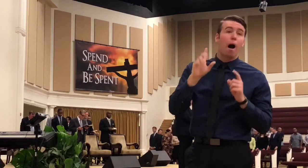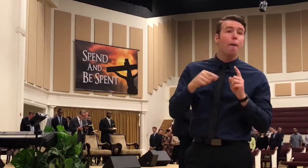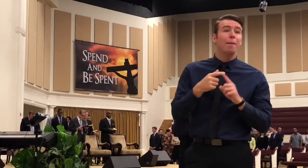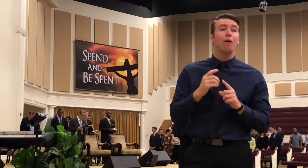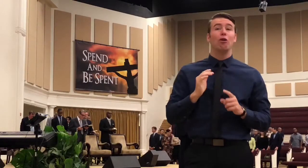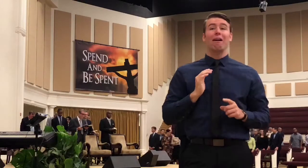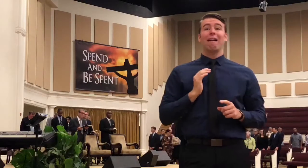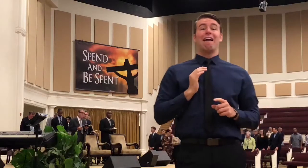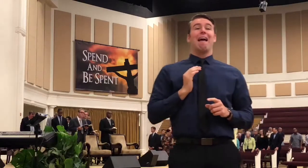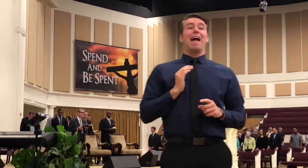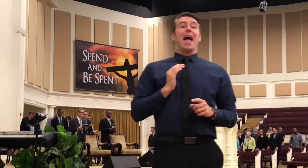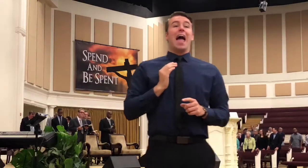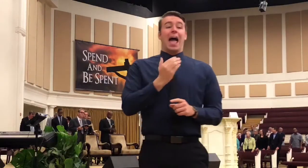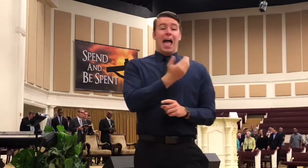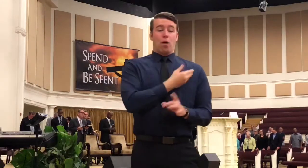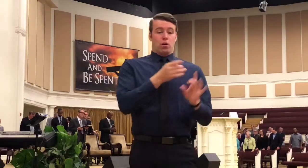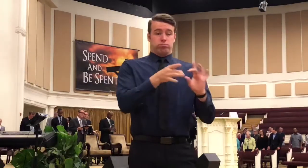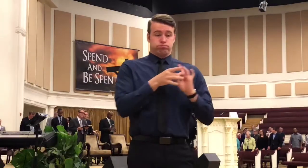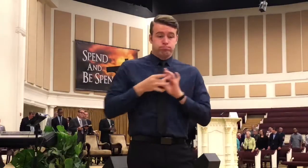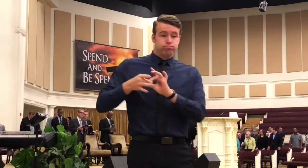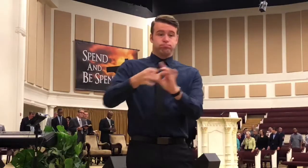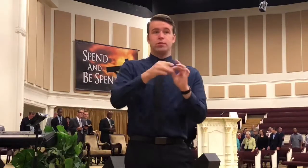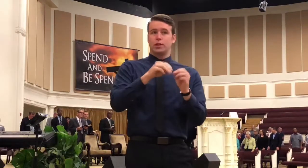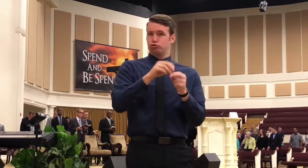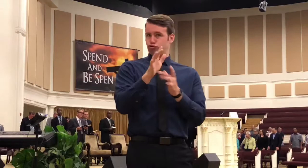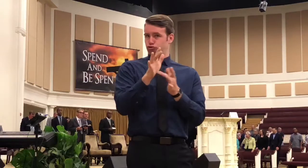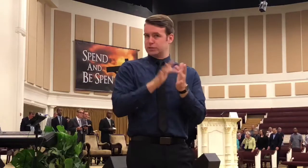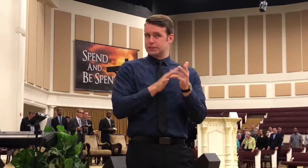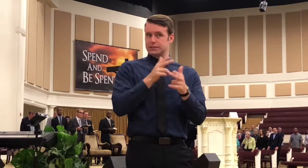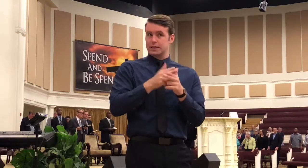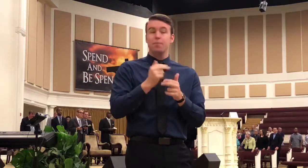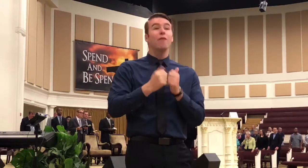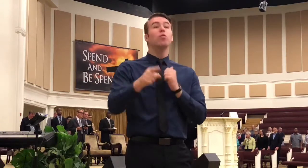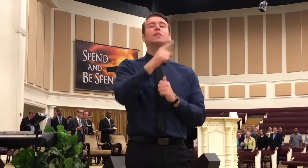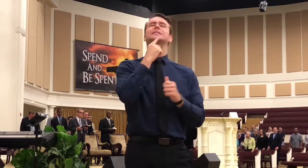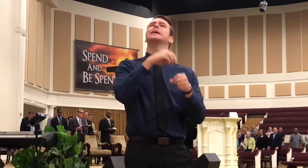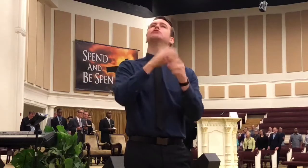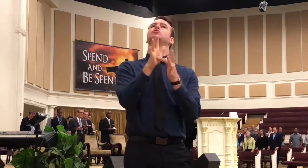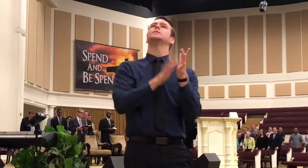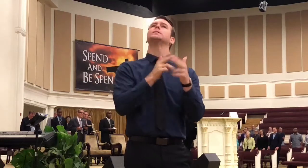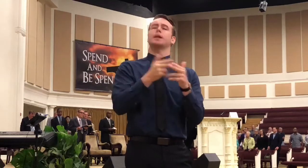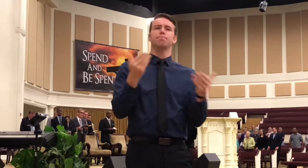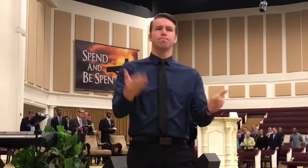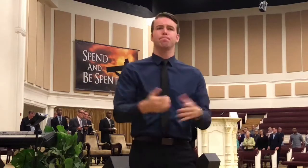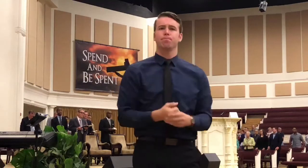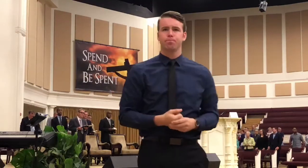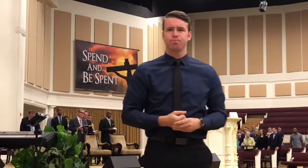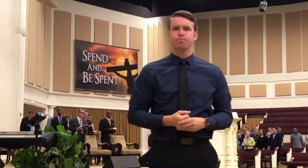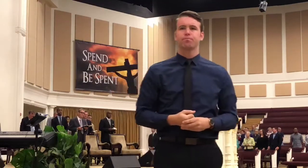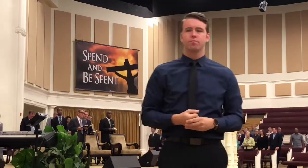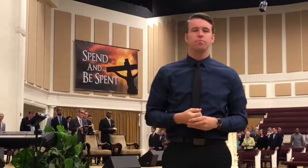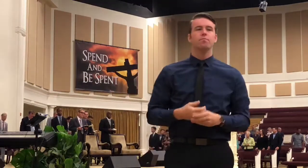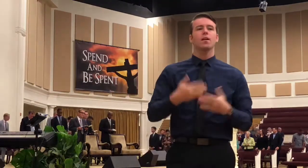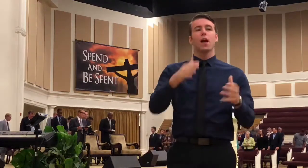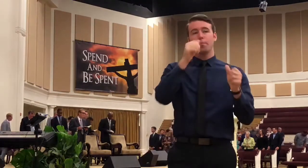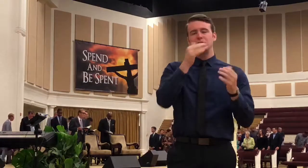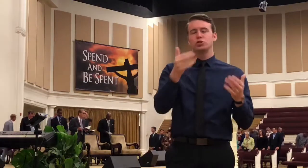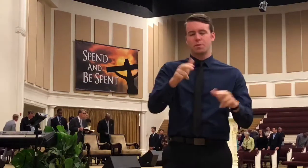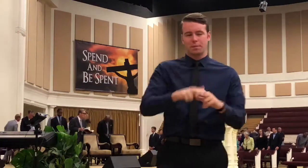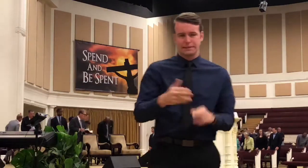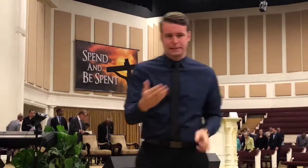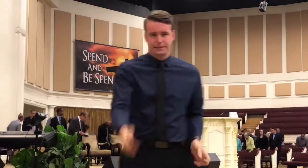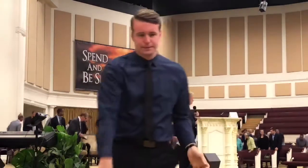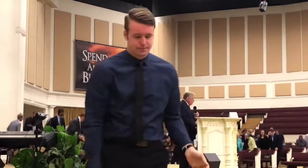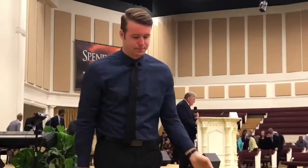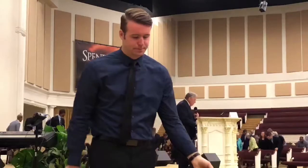our connectedness in Jesus' name. Everybody said in Jesus' name. God bless you. You may be